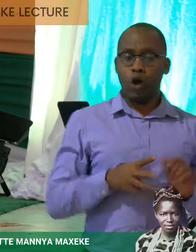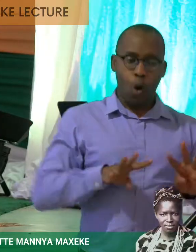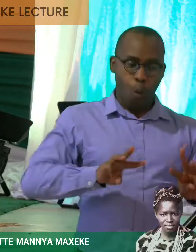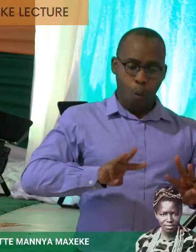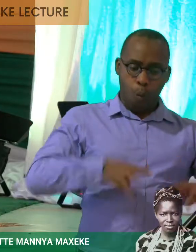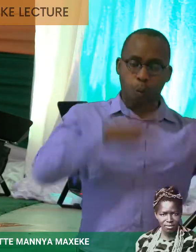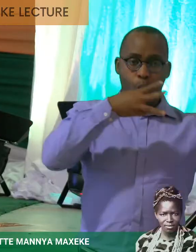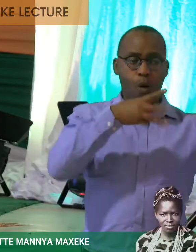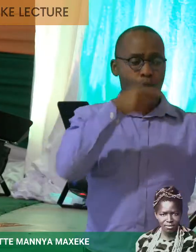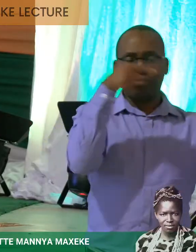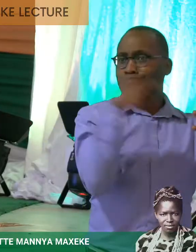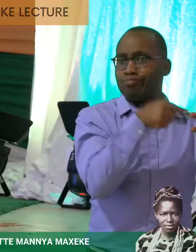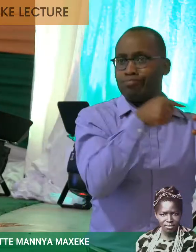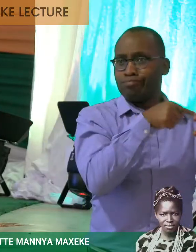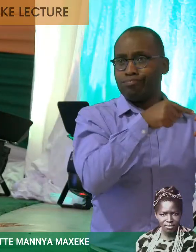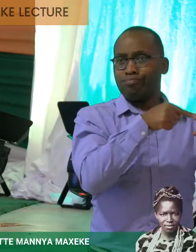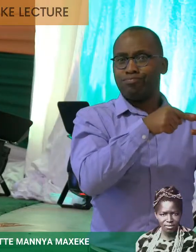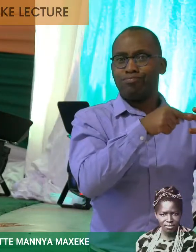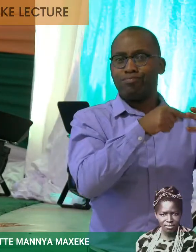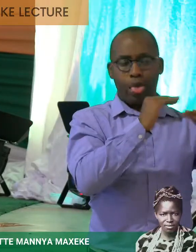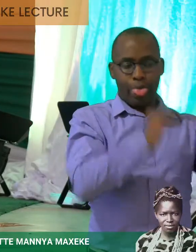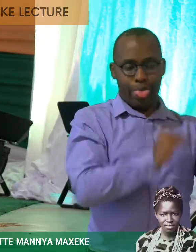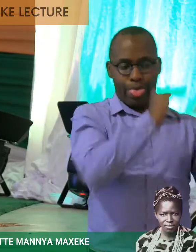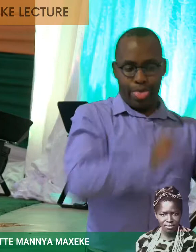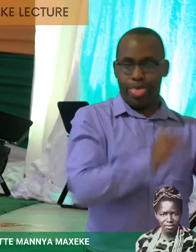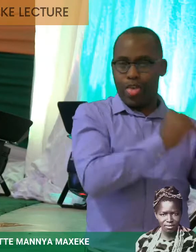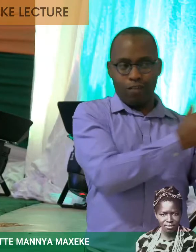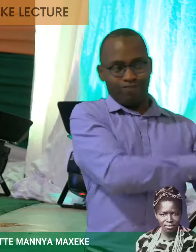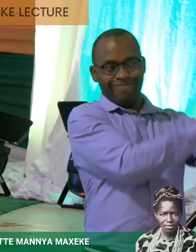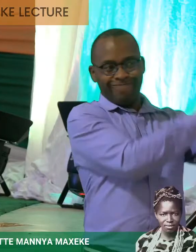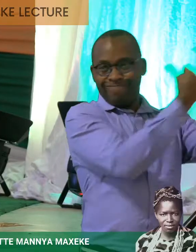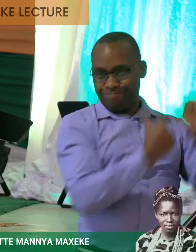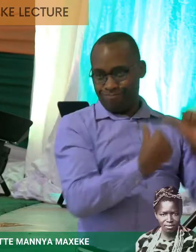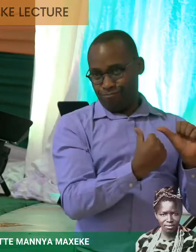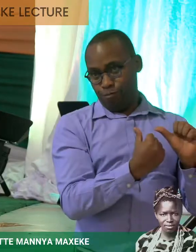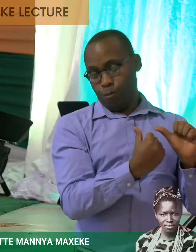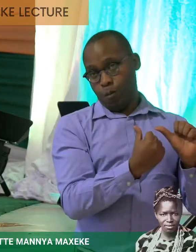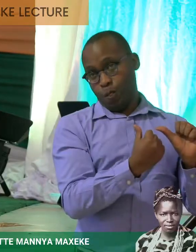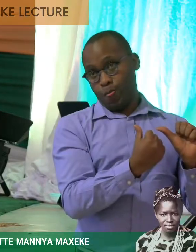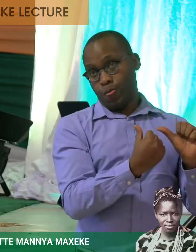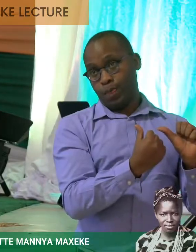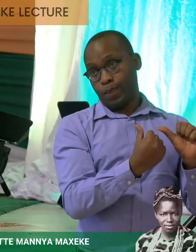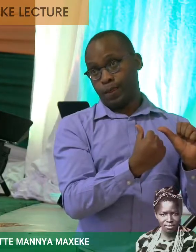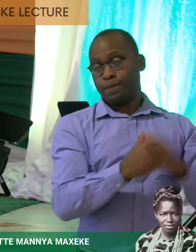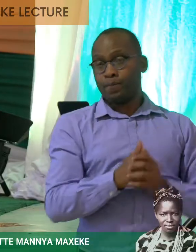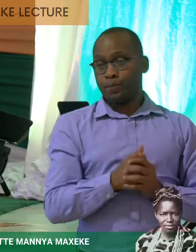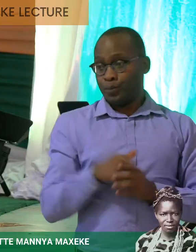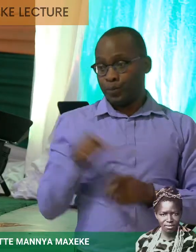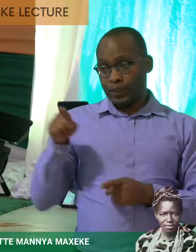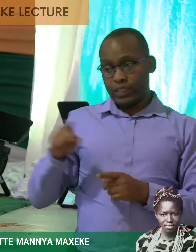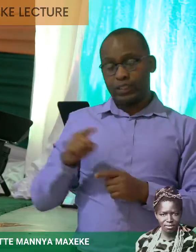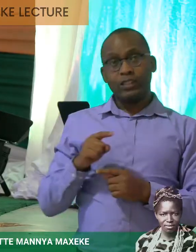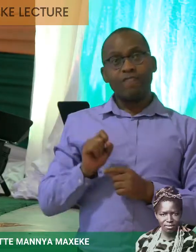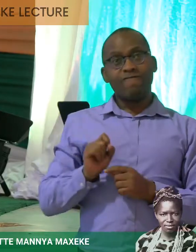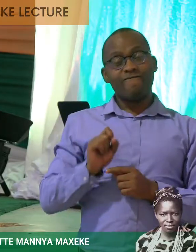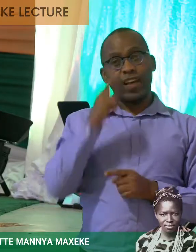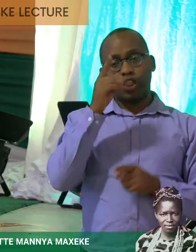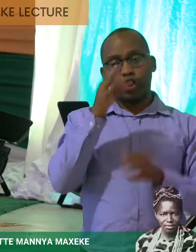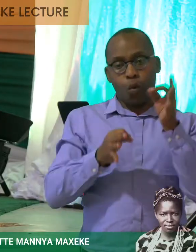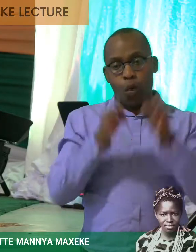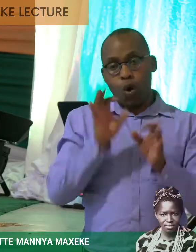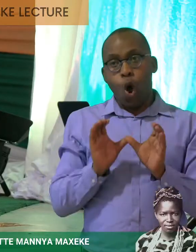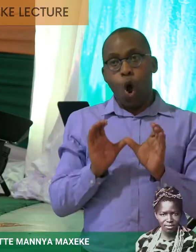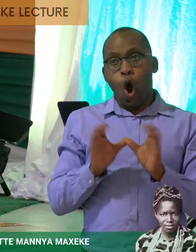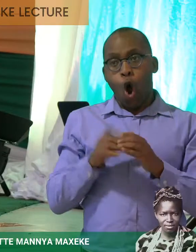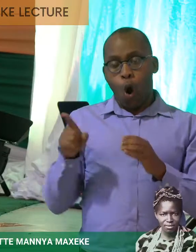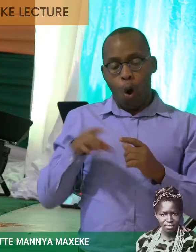colonial injustices. If she was to do this, the first political home she found was in the South